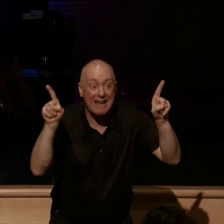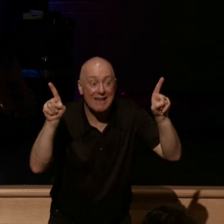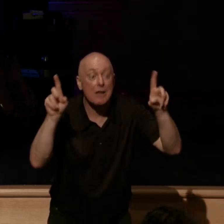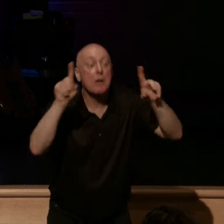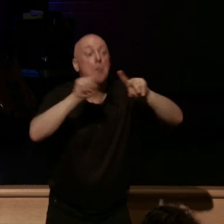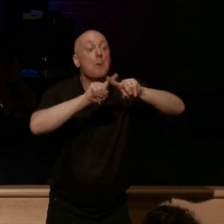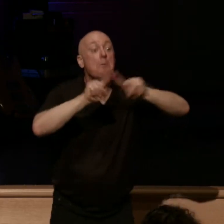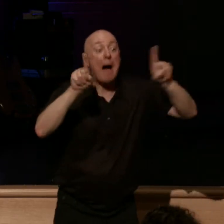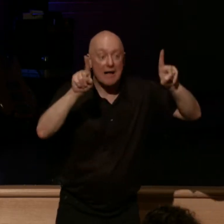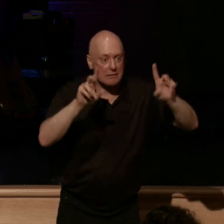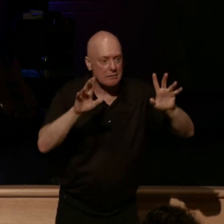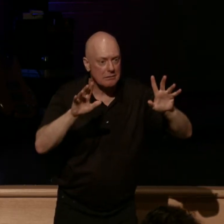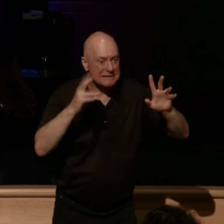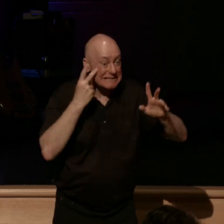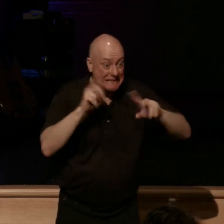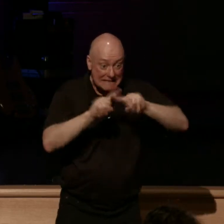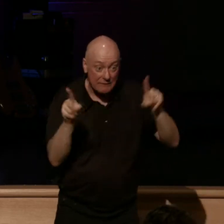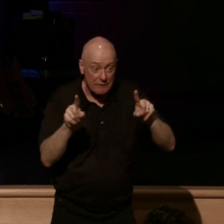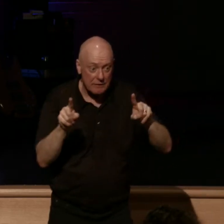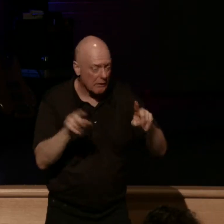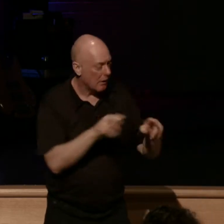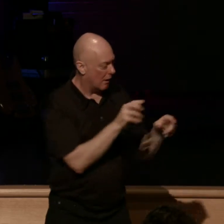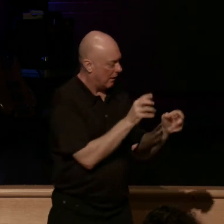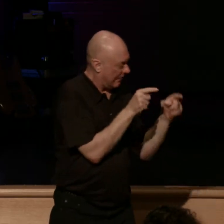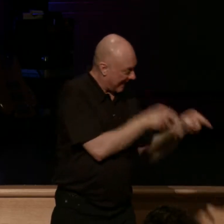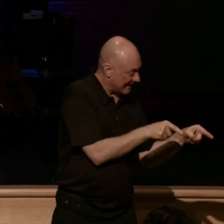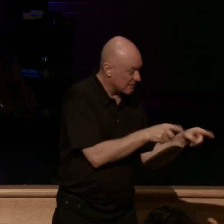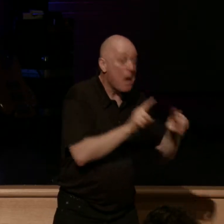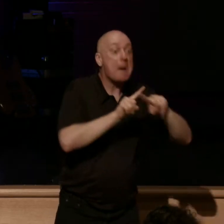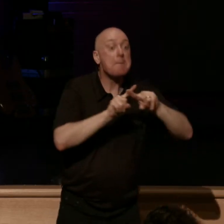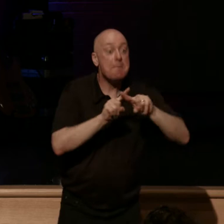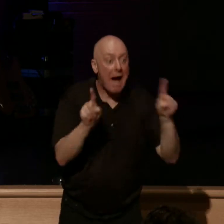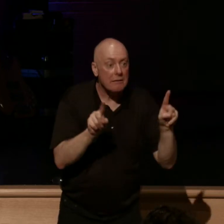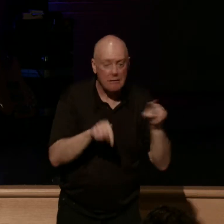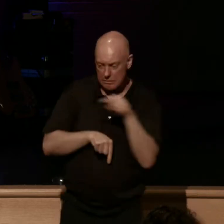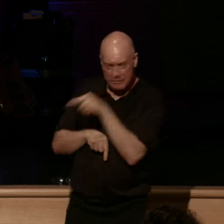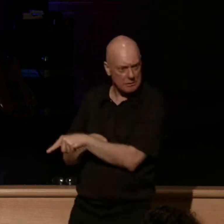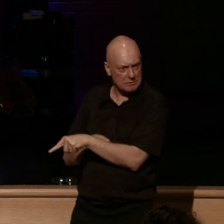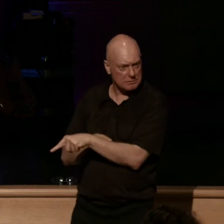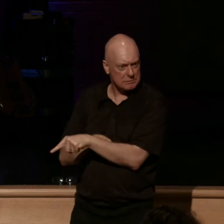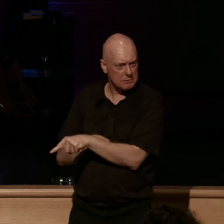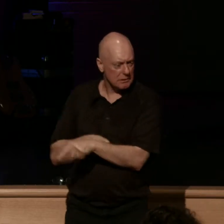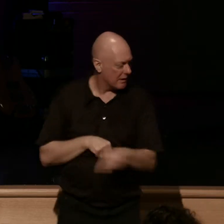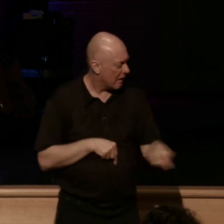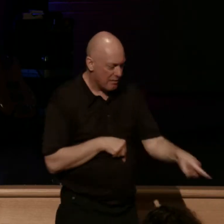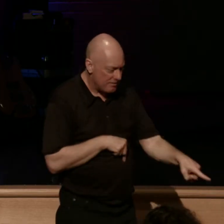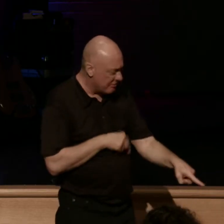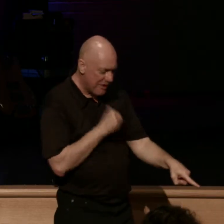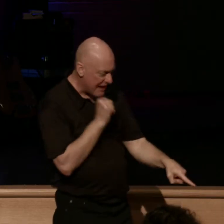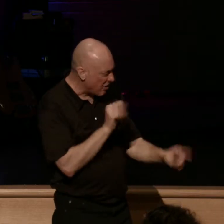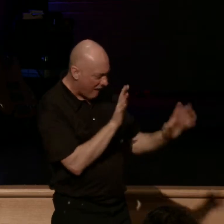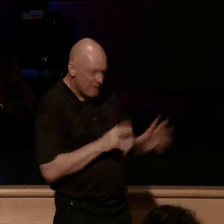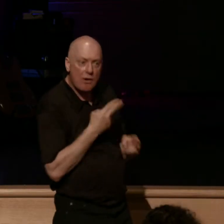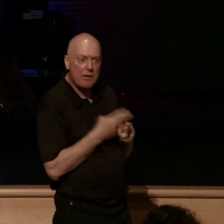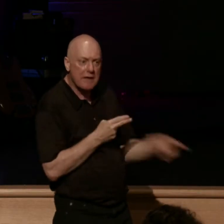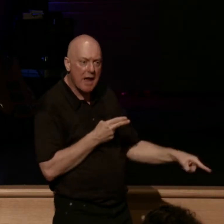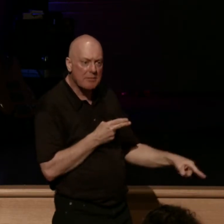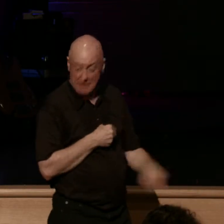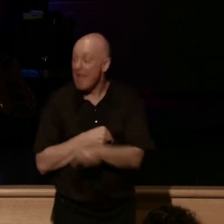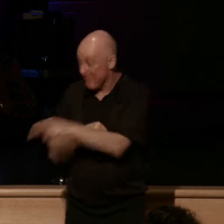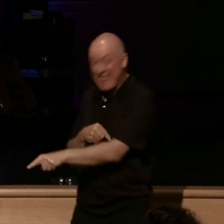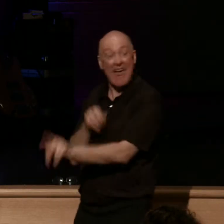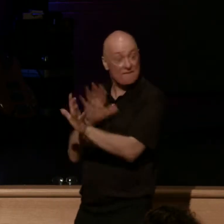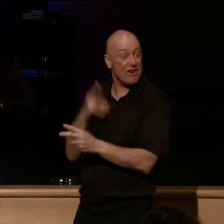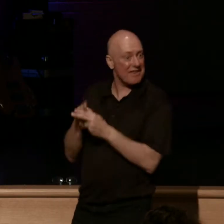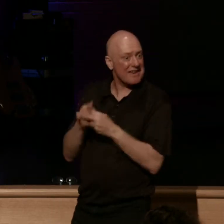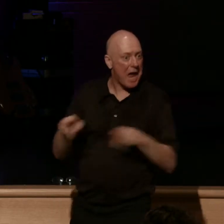but for you. So there's a contrast there, and that grabs the attention. There are those who do not fear the name, but now there's those who do fear the name. So